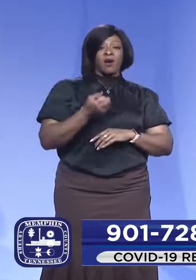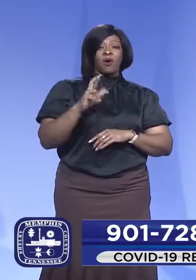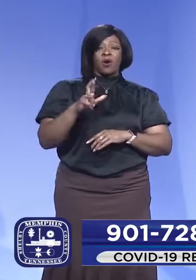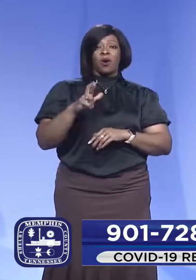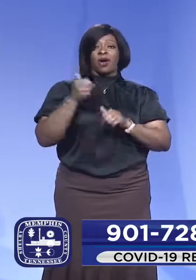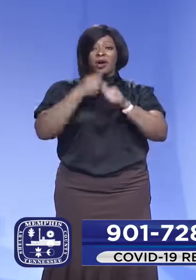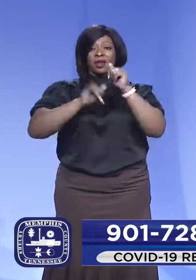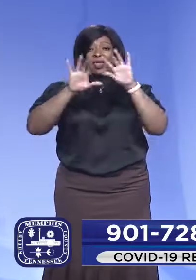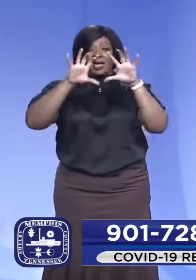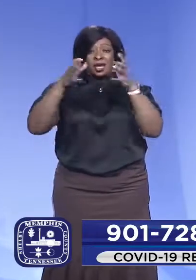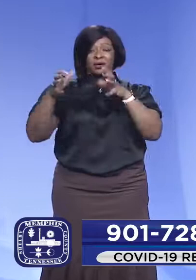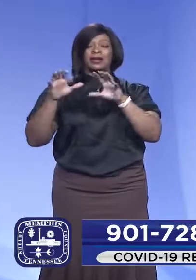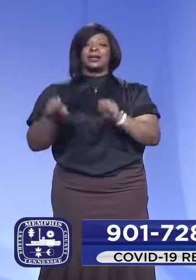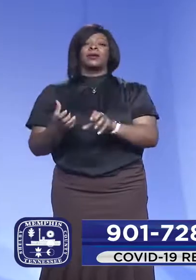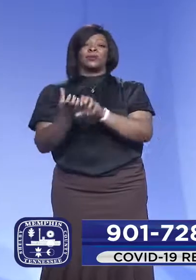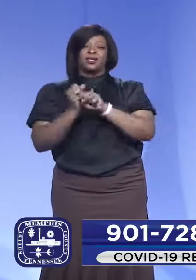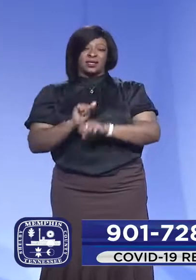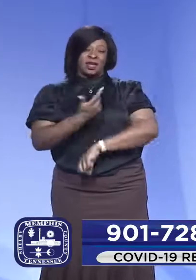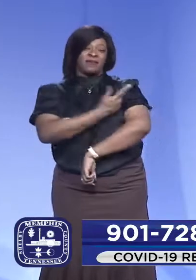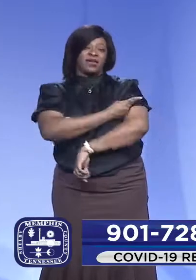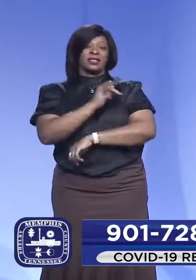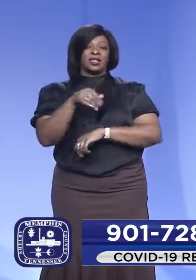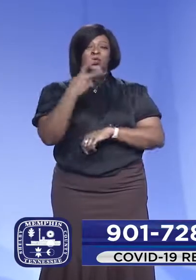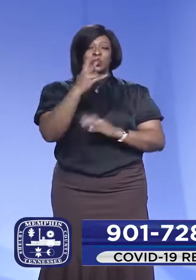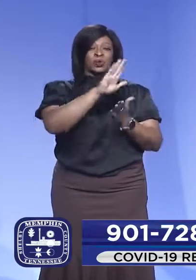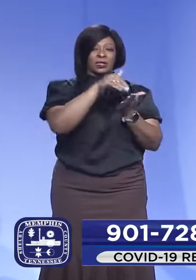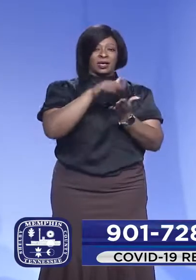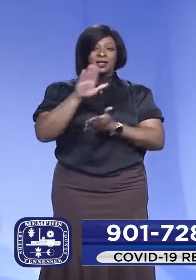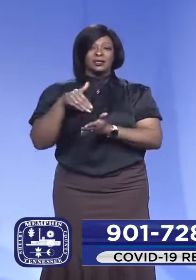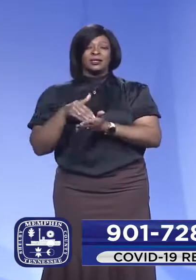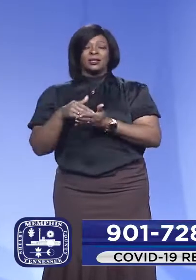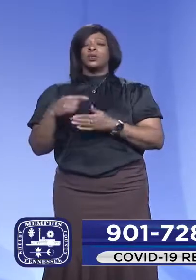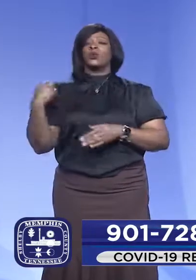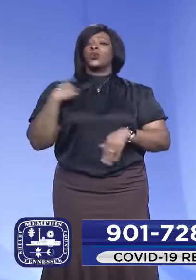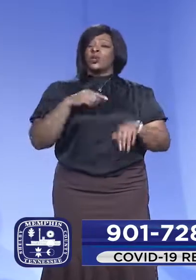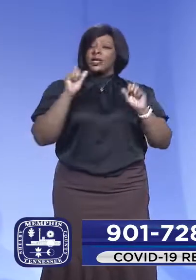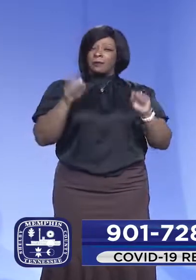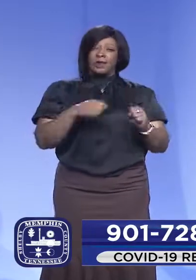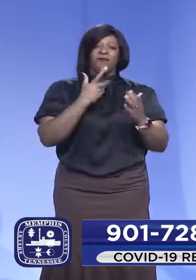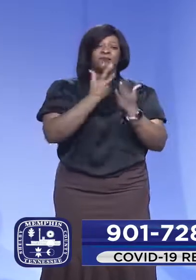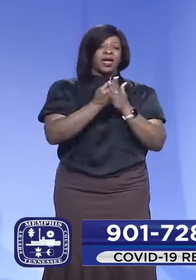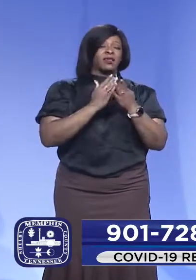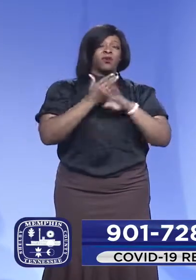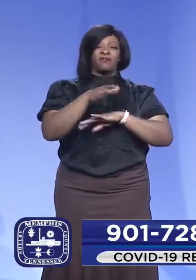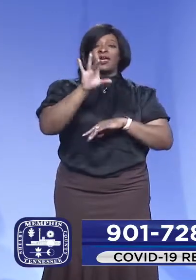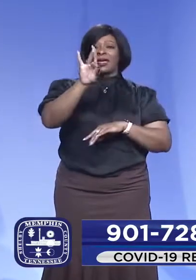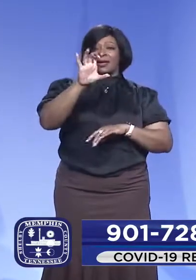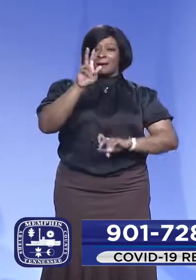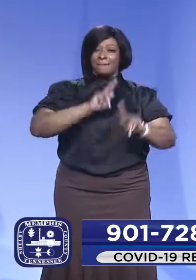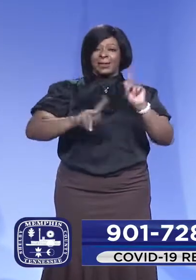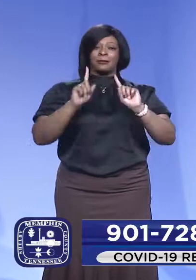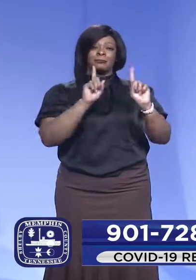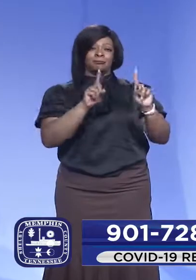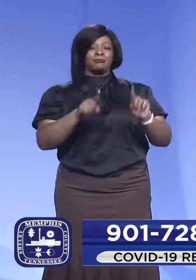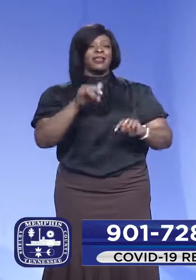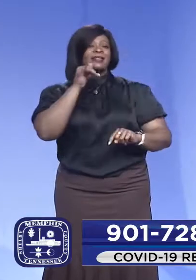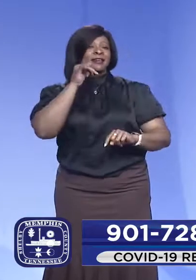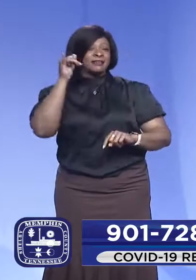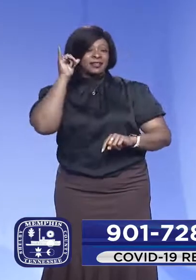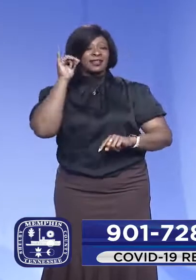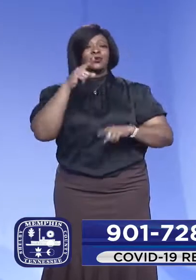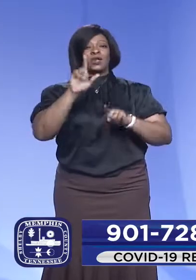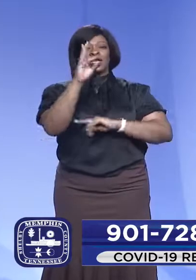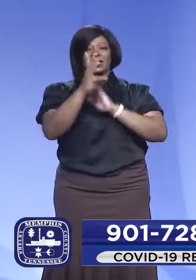that category can get vaccinated at those 2 sites. And we were able to vaccinate over 800 people yesterday in a